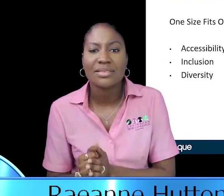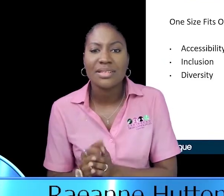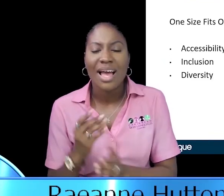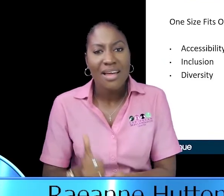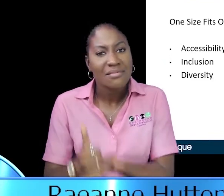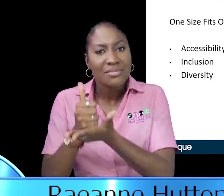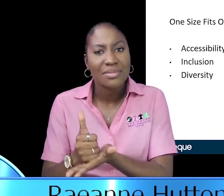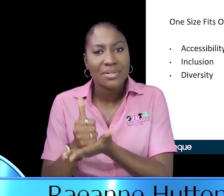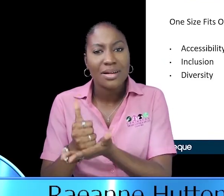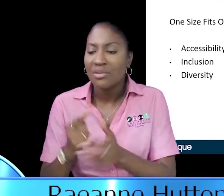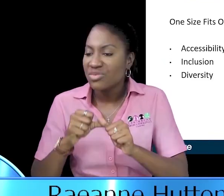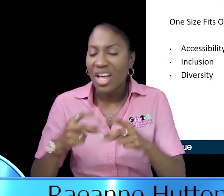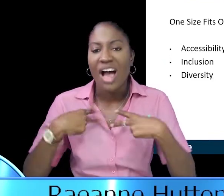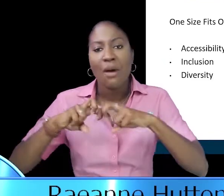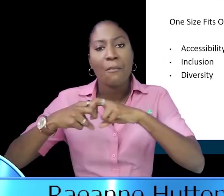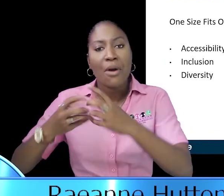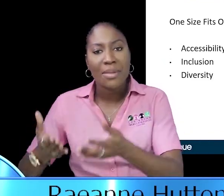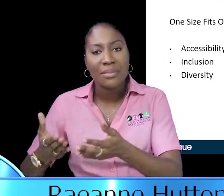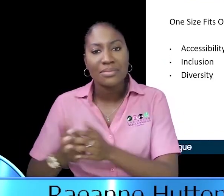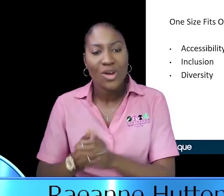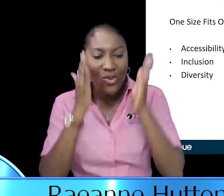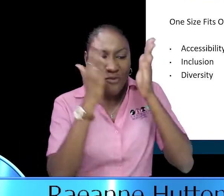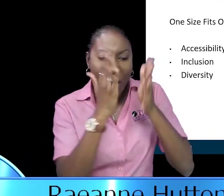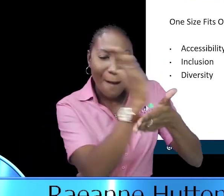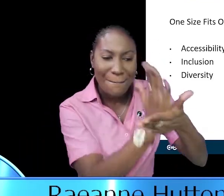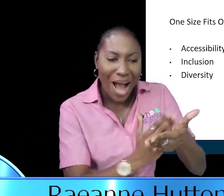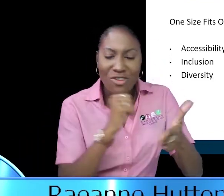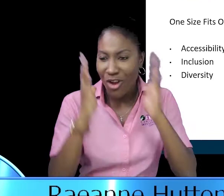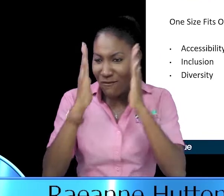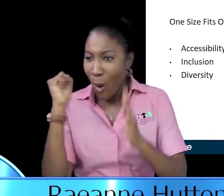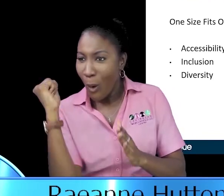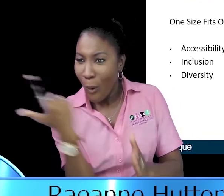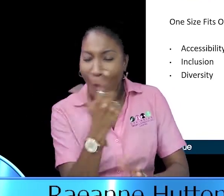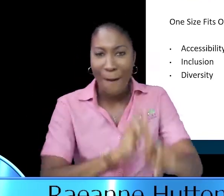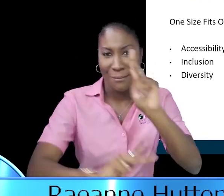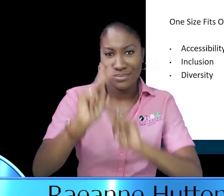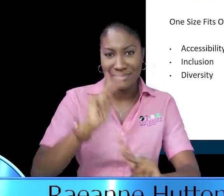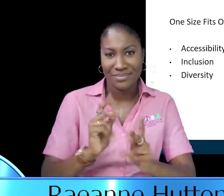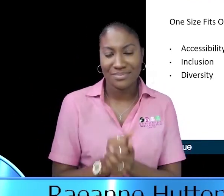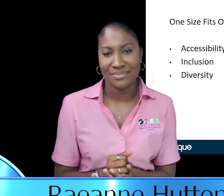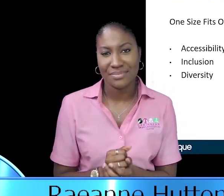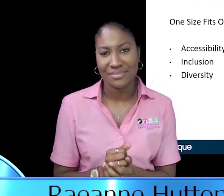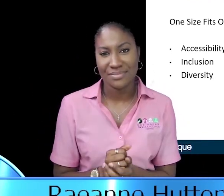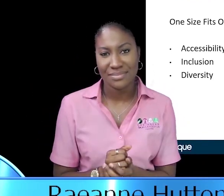them in the process, then it still might have problems. And you should make sure that you have